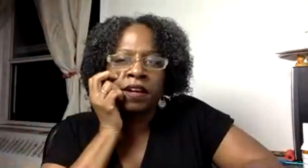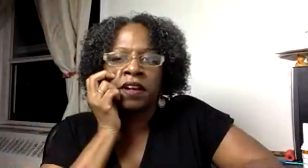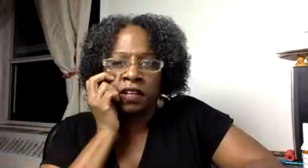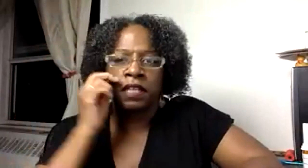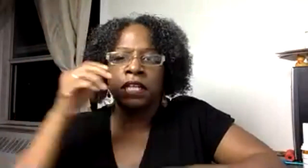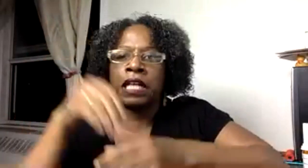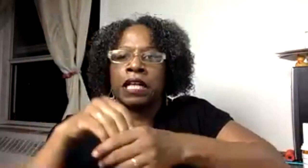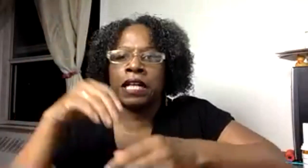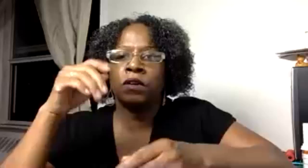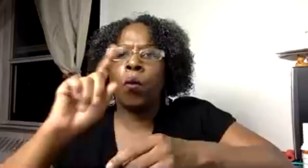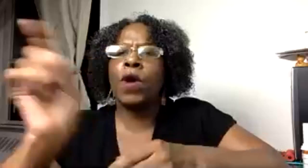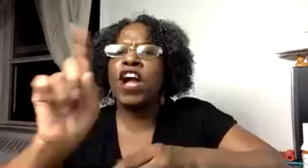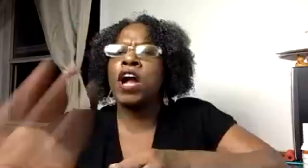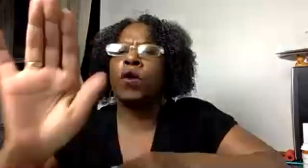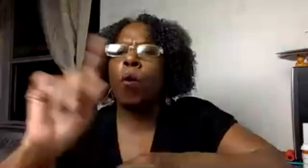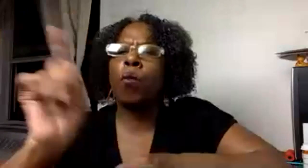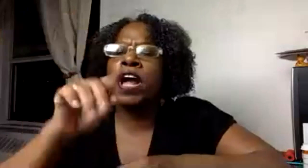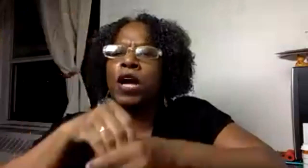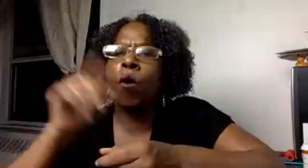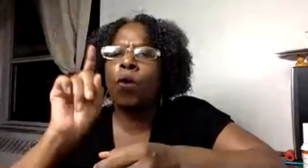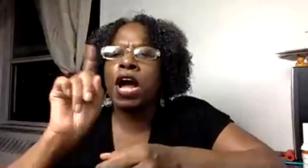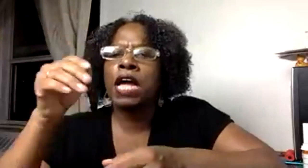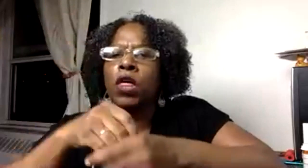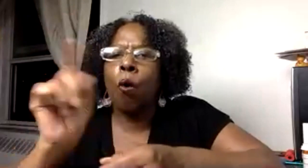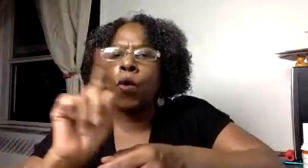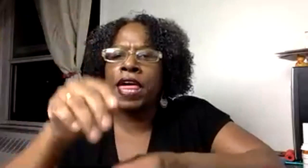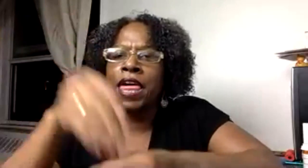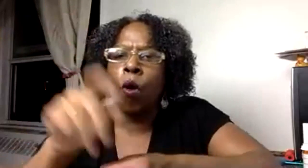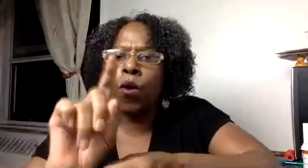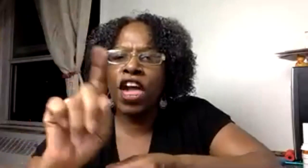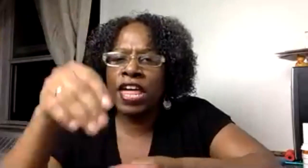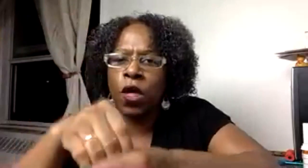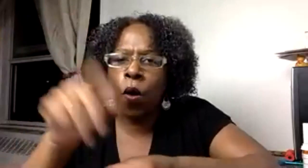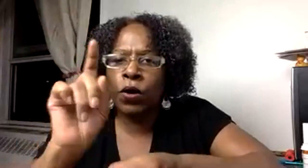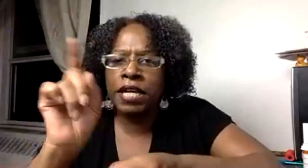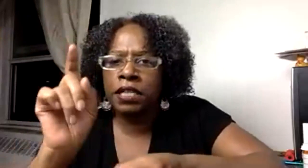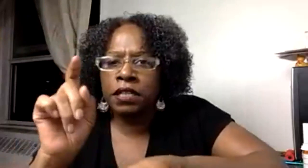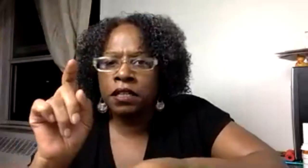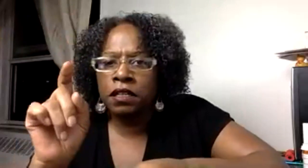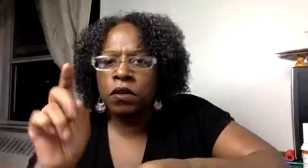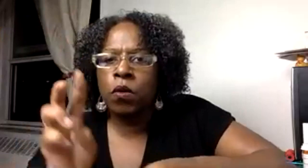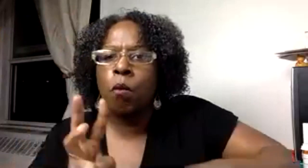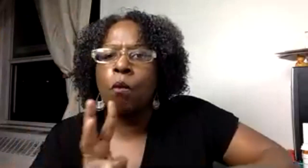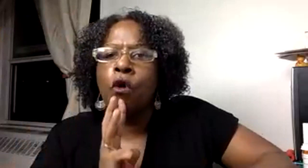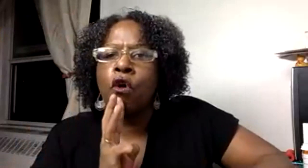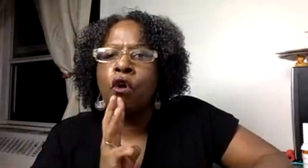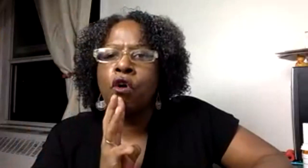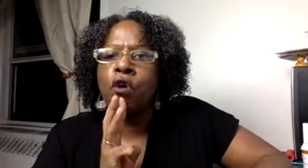the interpreter missed the location. The blind. Huh. Okay, and Marcelette's double